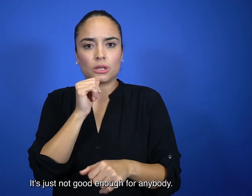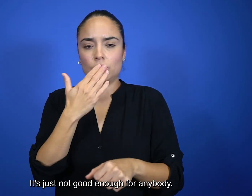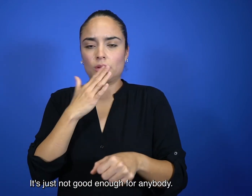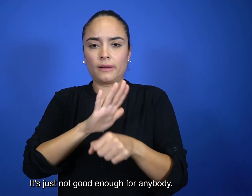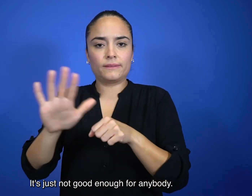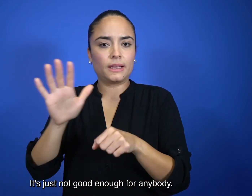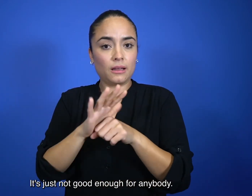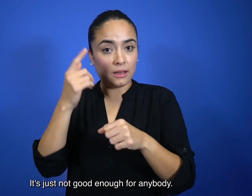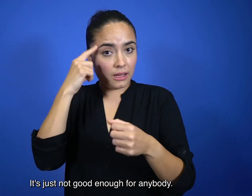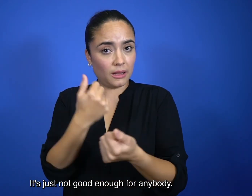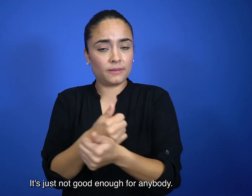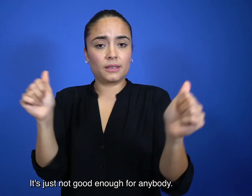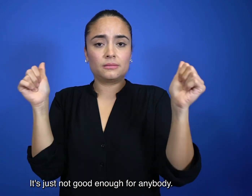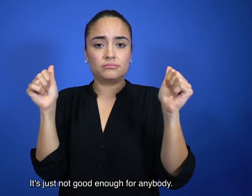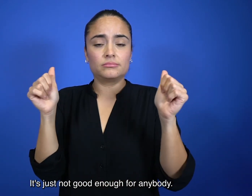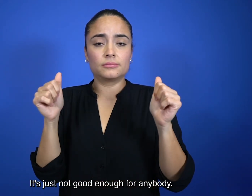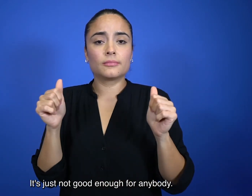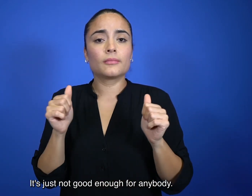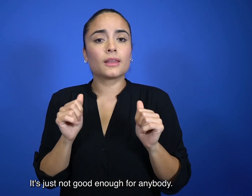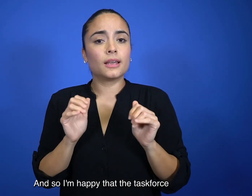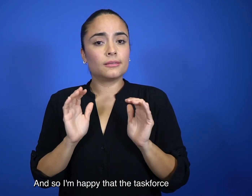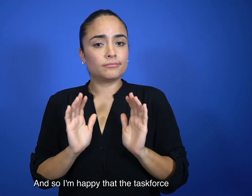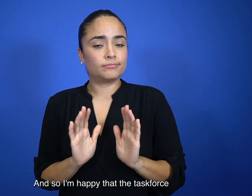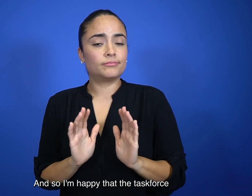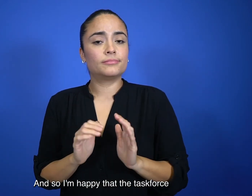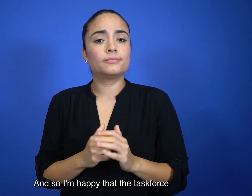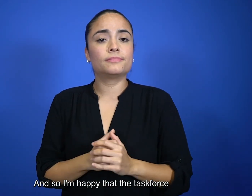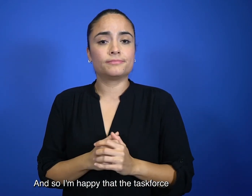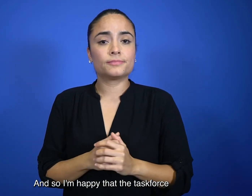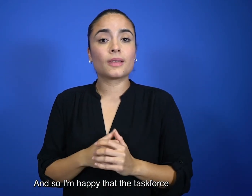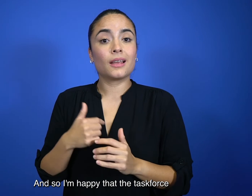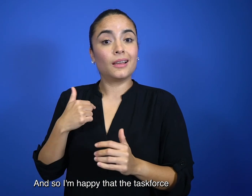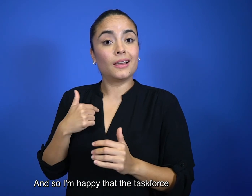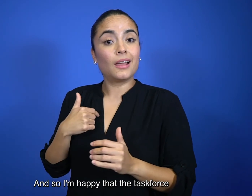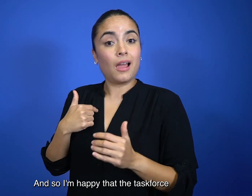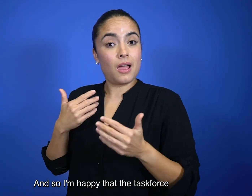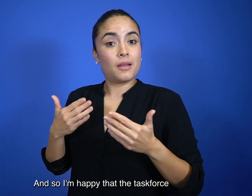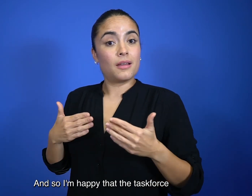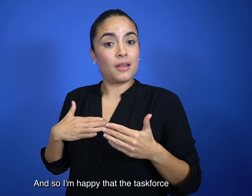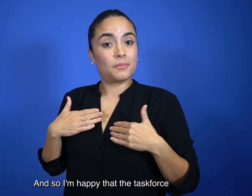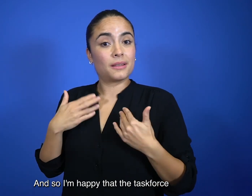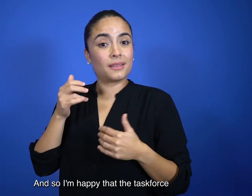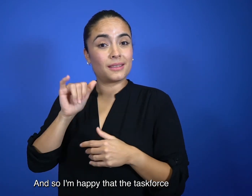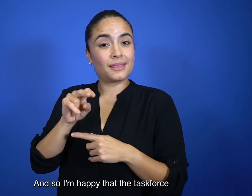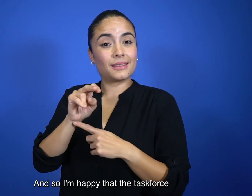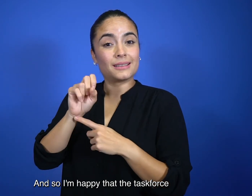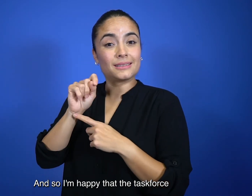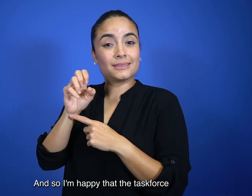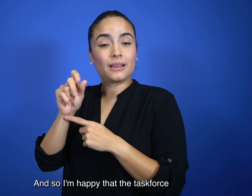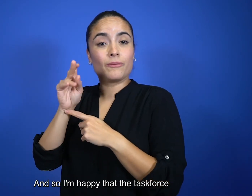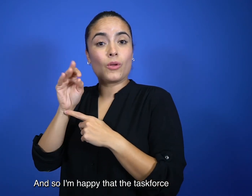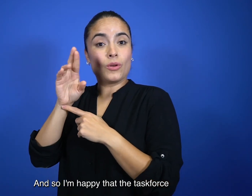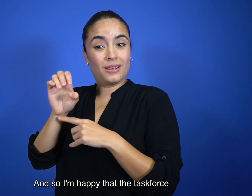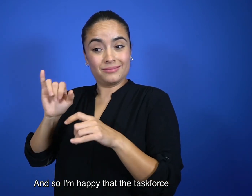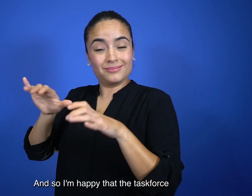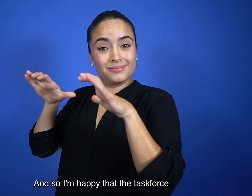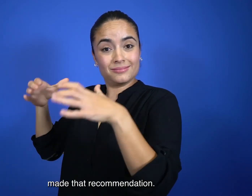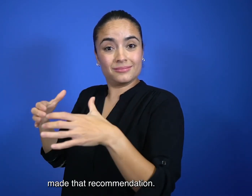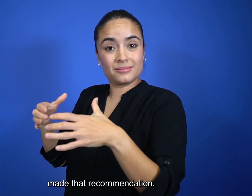not good enough for anybody. And so I'm happy that the task force made that